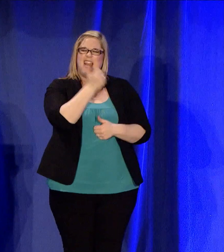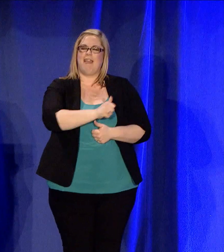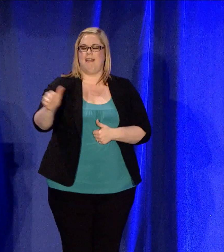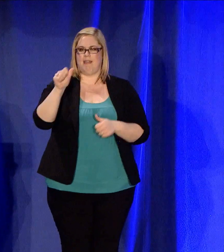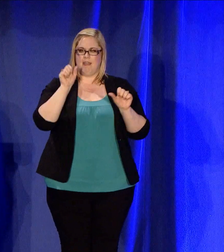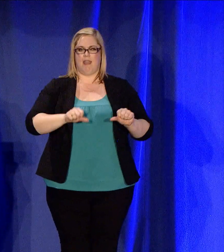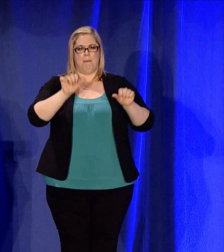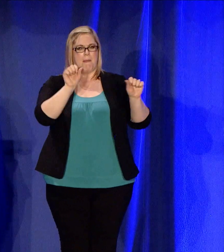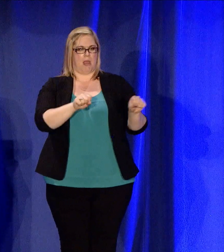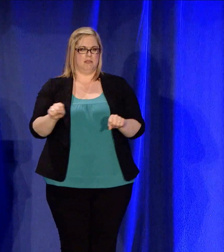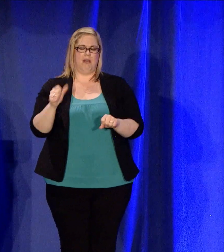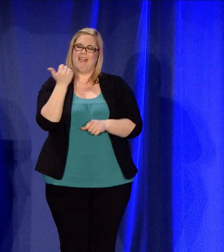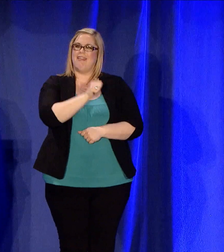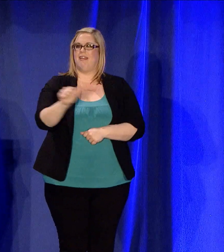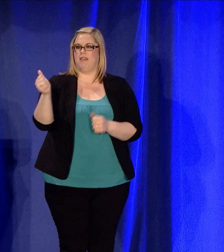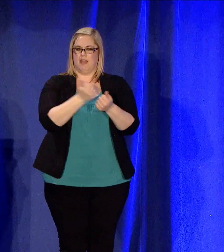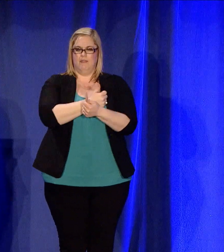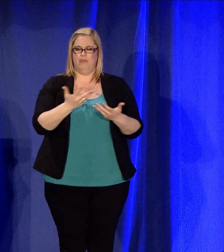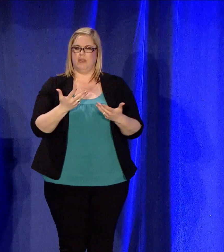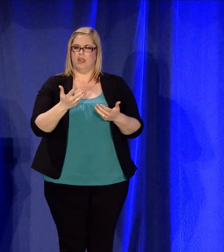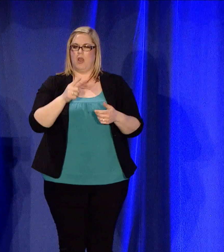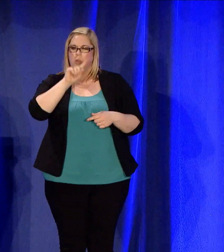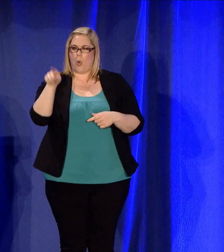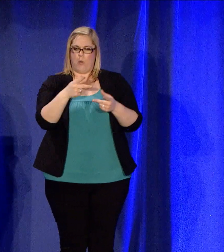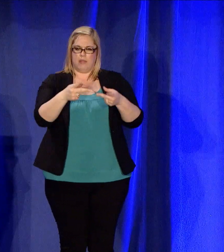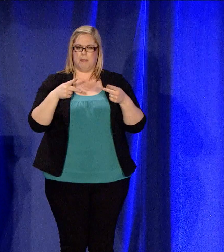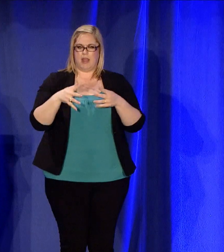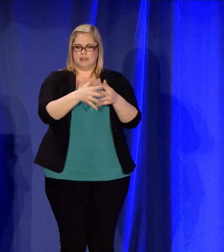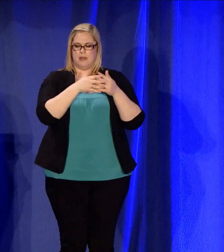possible, anything. Where else but in America,